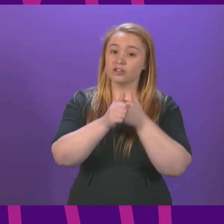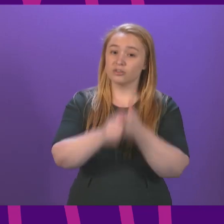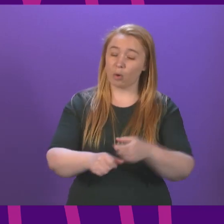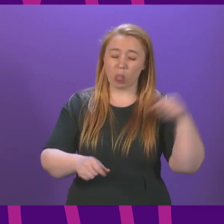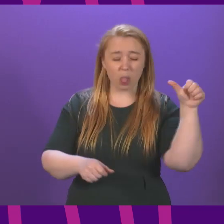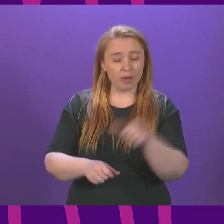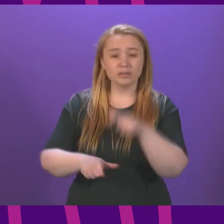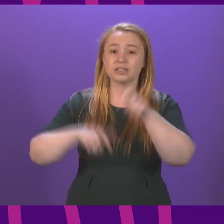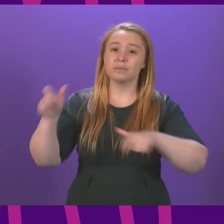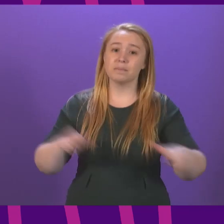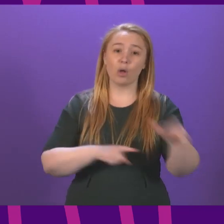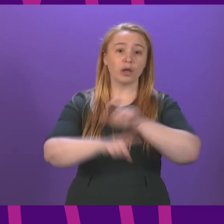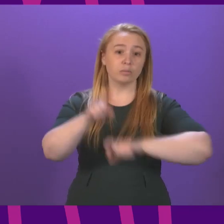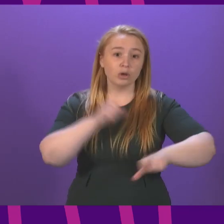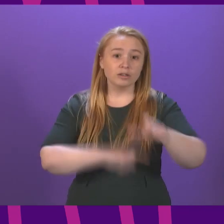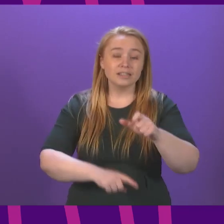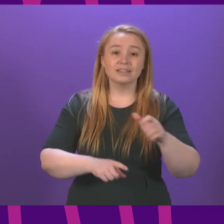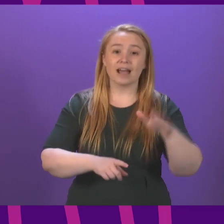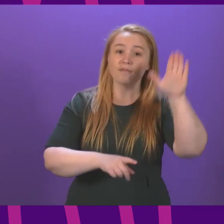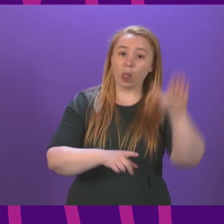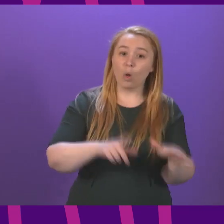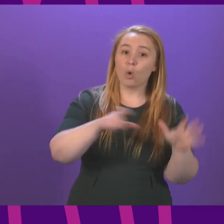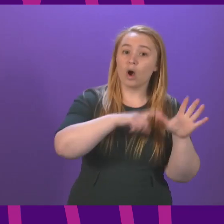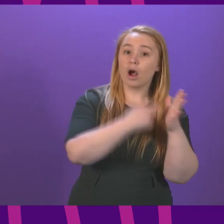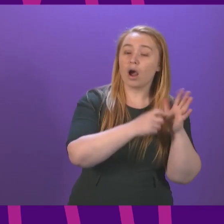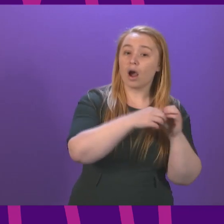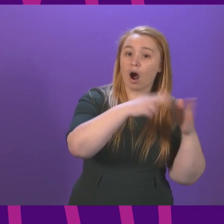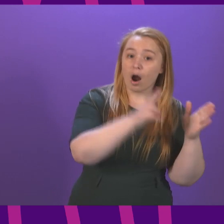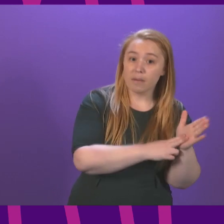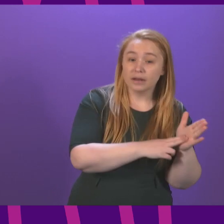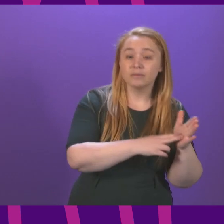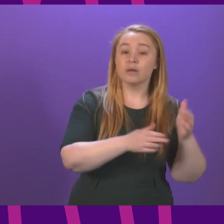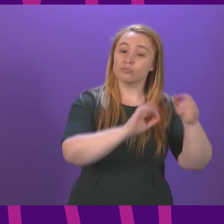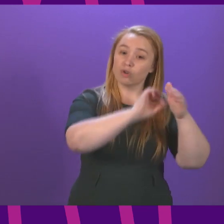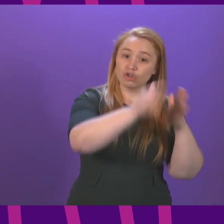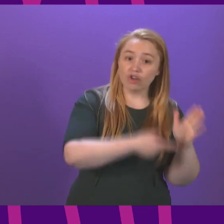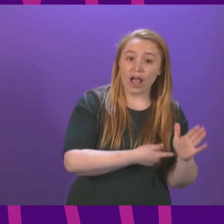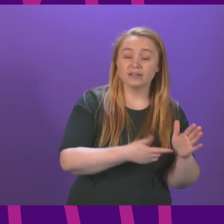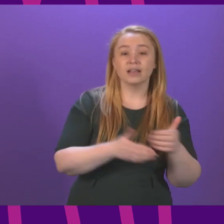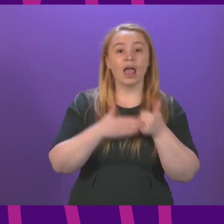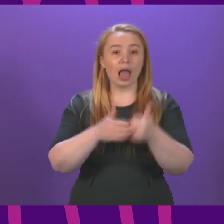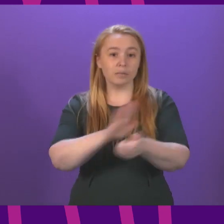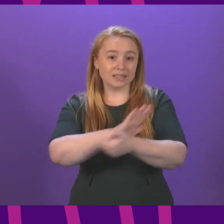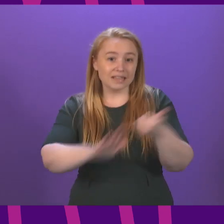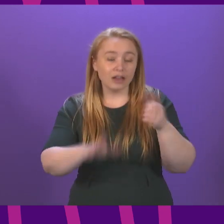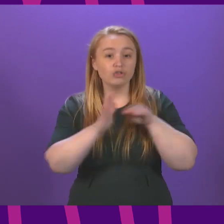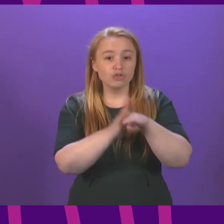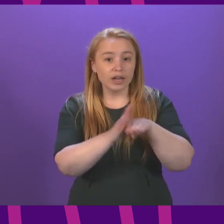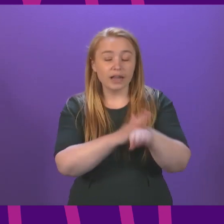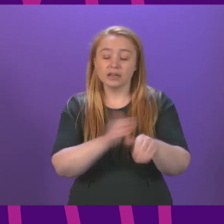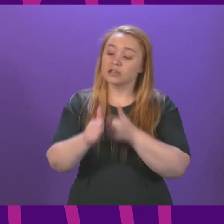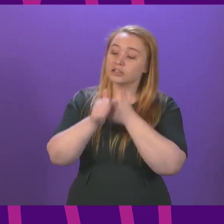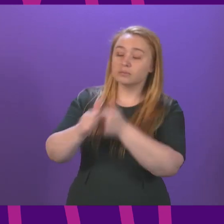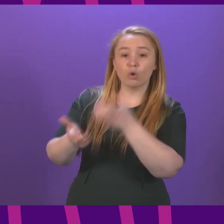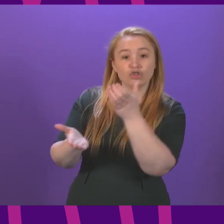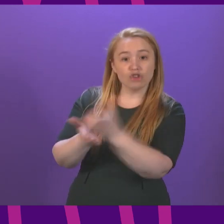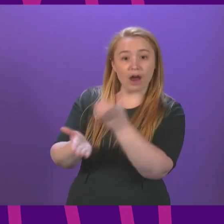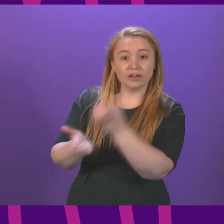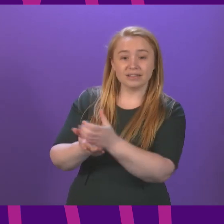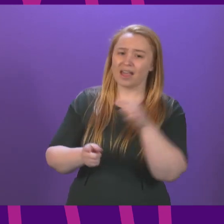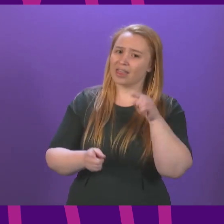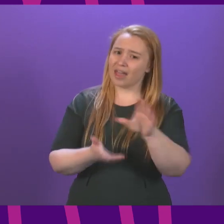communities investing in low-carbon projects, helping people with training and skills development and supporting vital local charities. That funding has